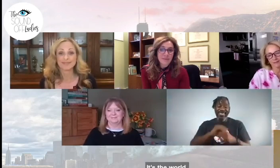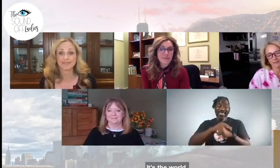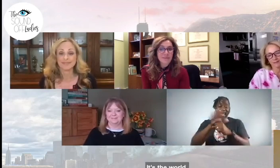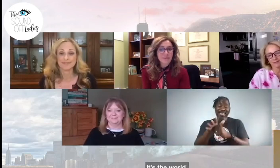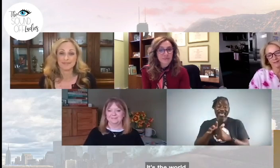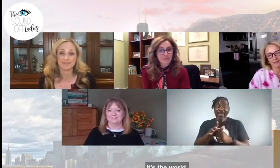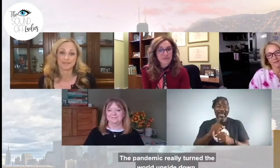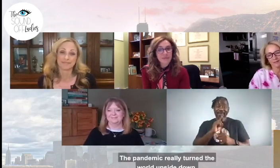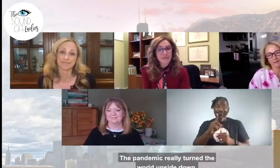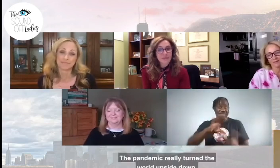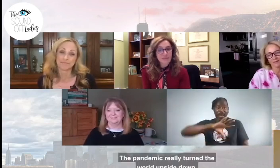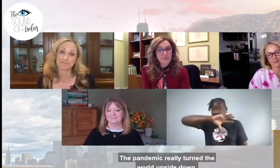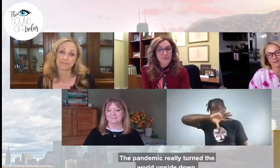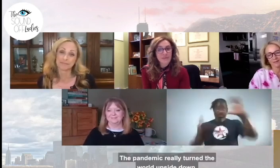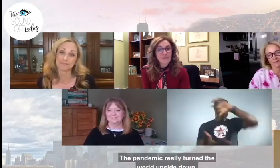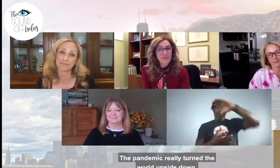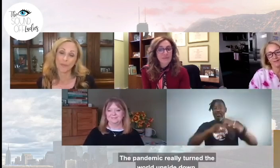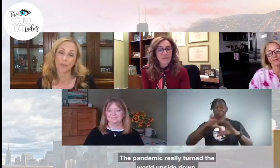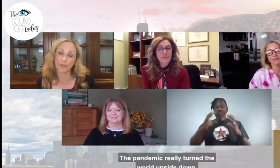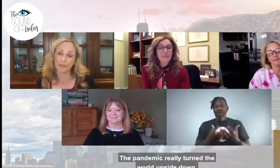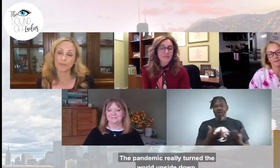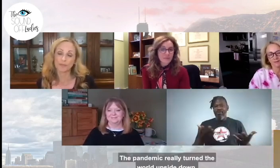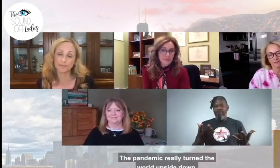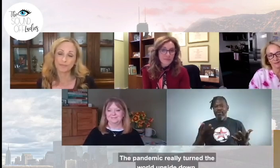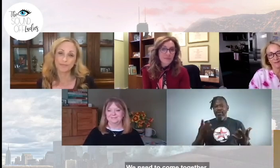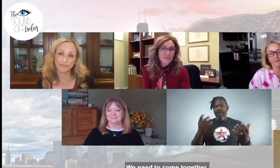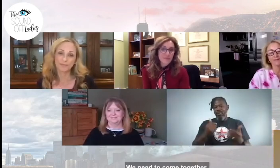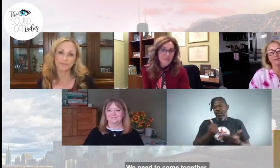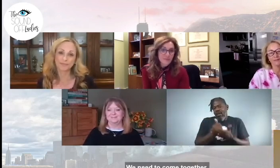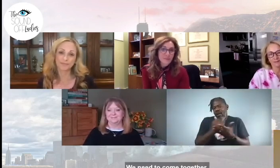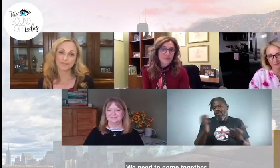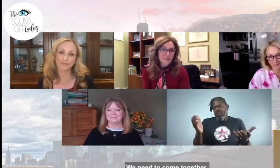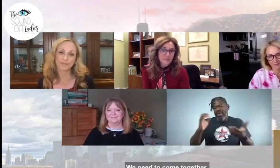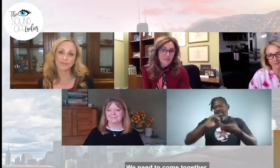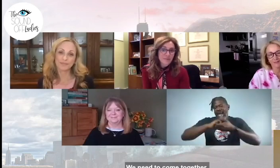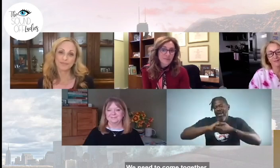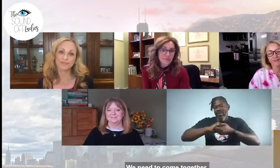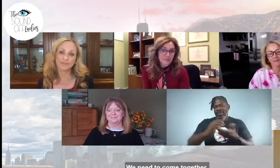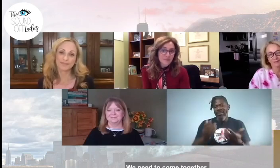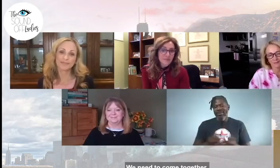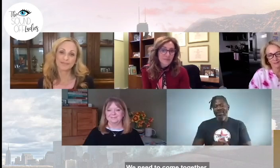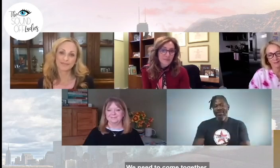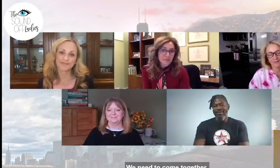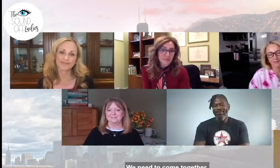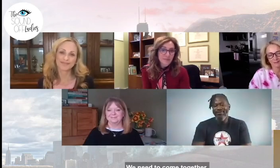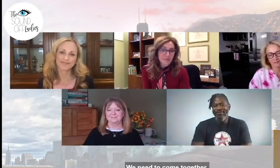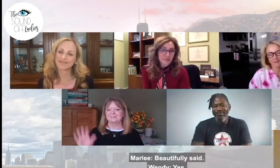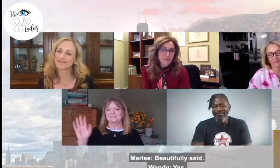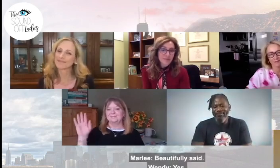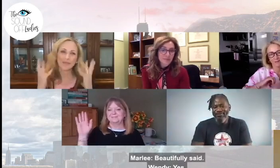who is dealing with this, it's the whole world. The pandemic really turned the world upside down. We need to come together now.